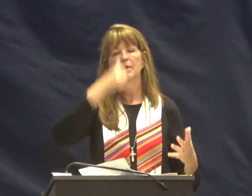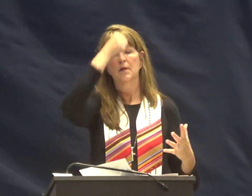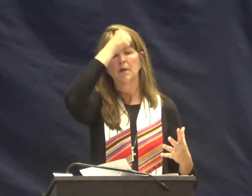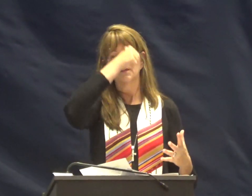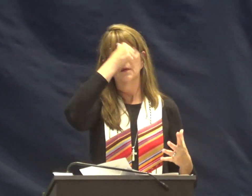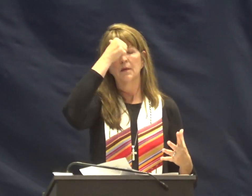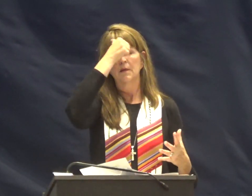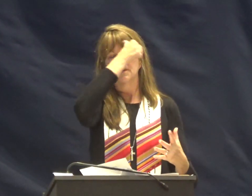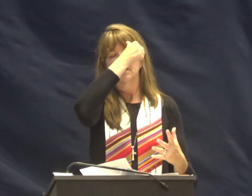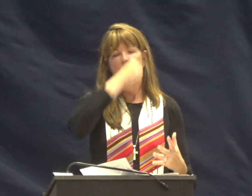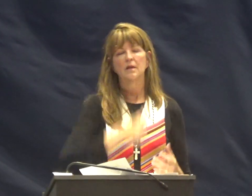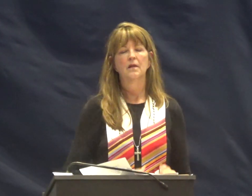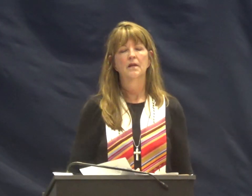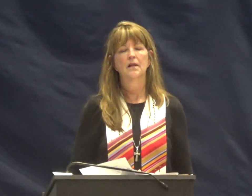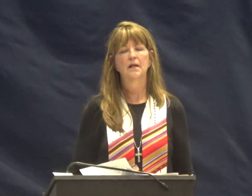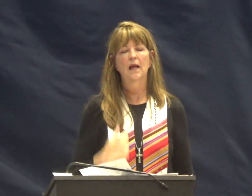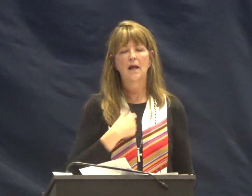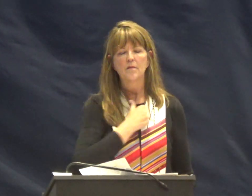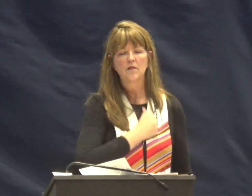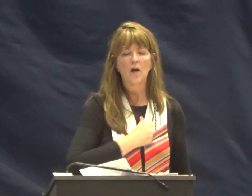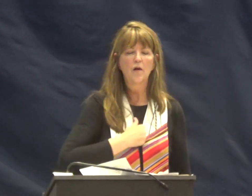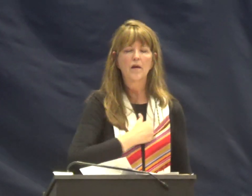Picture yourself closed with ashes and sackcloth.